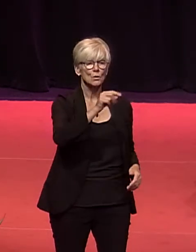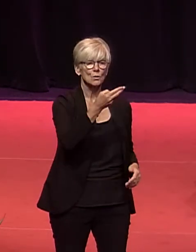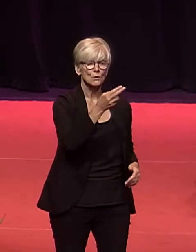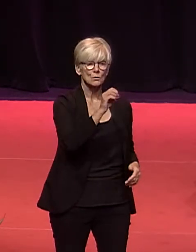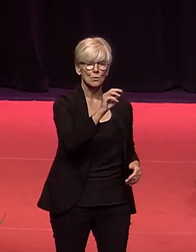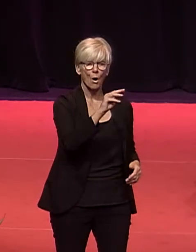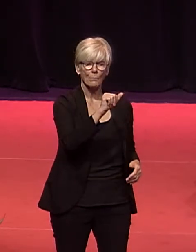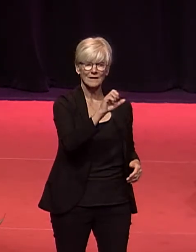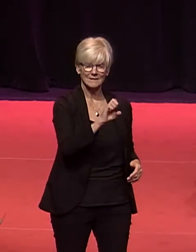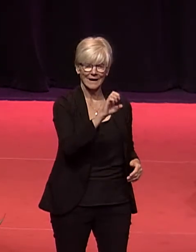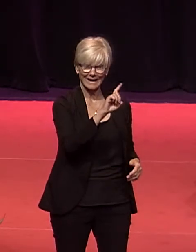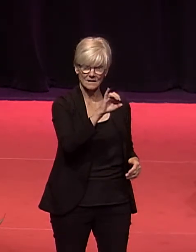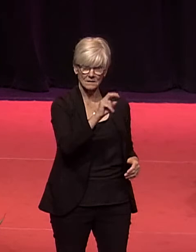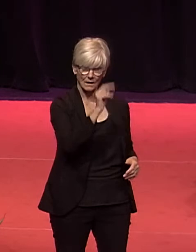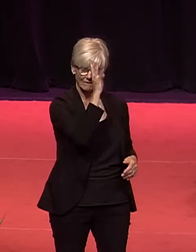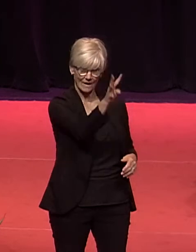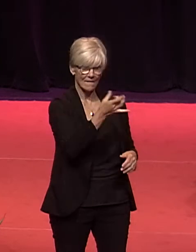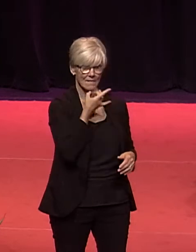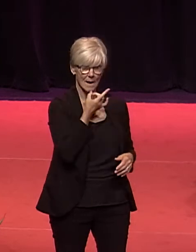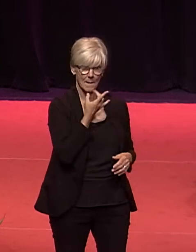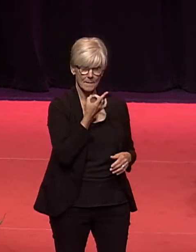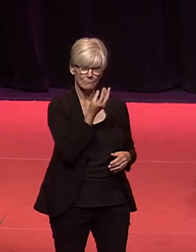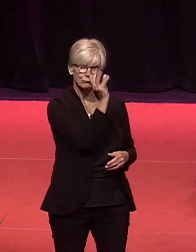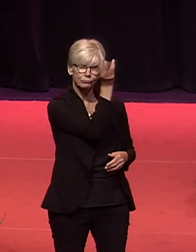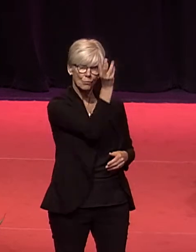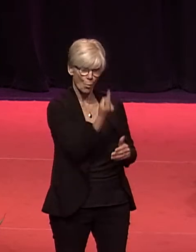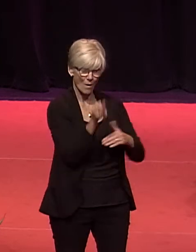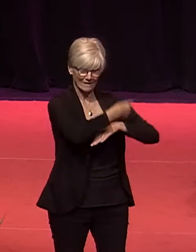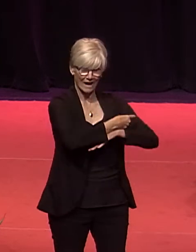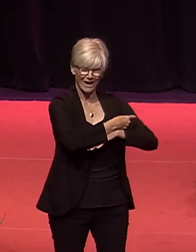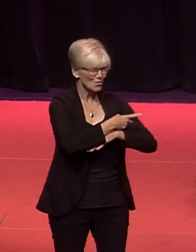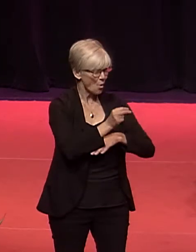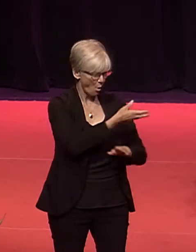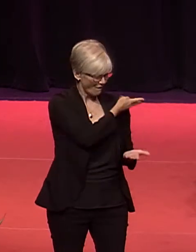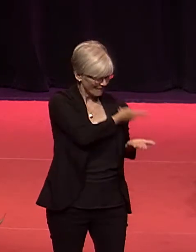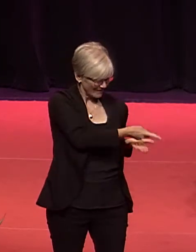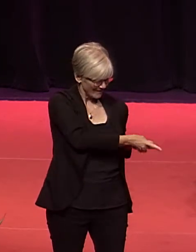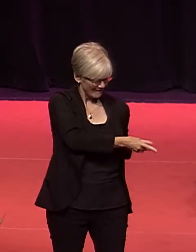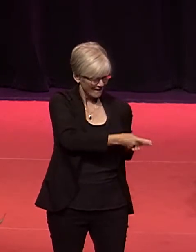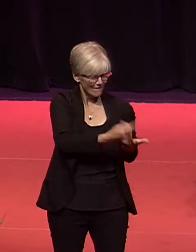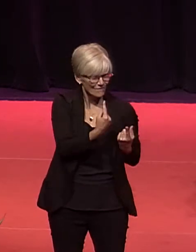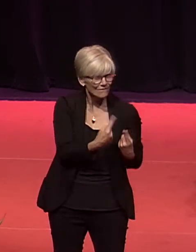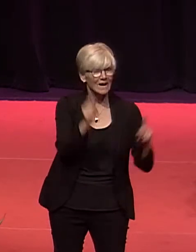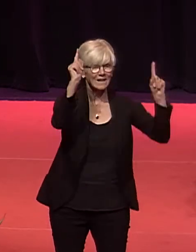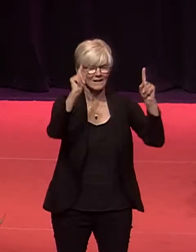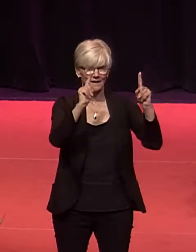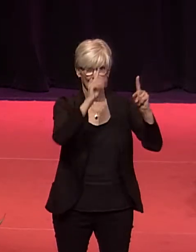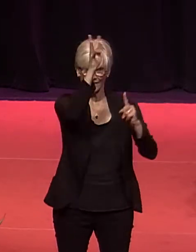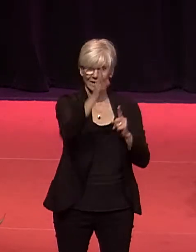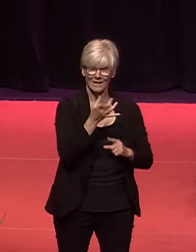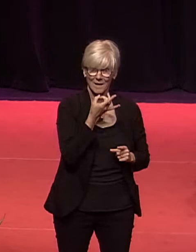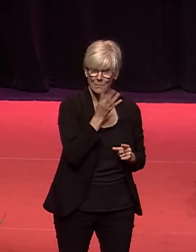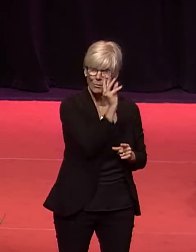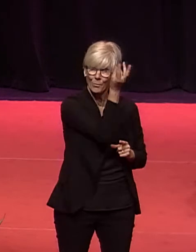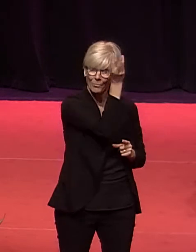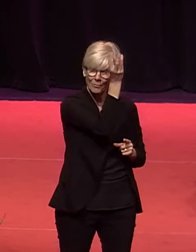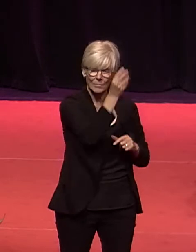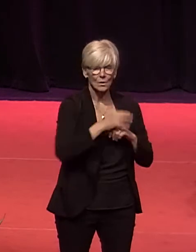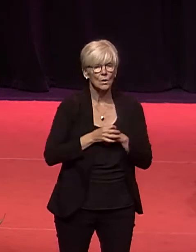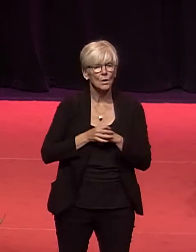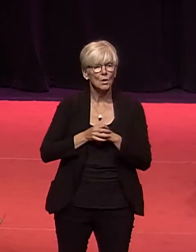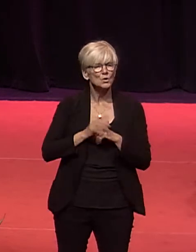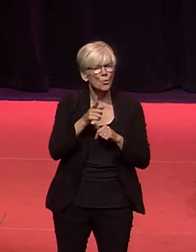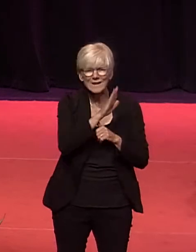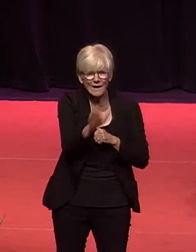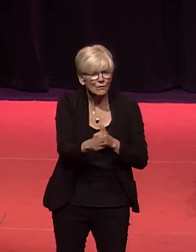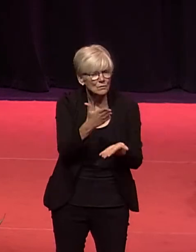Edison to invent just one. So never stop trying, never stop dreaming, and most of all, believe in